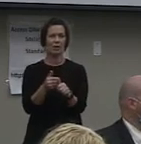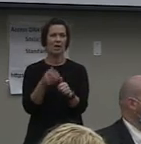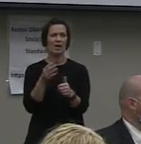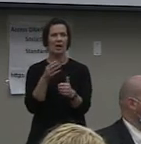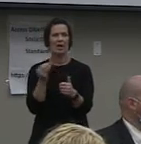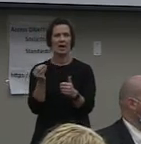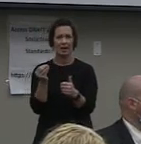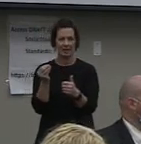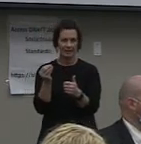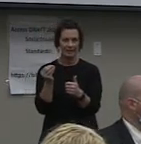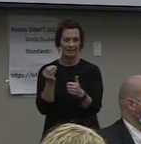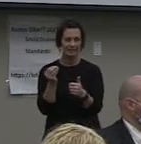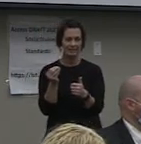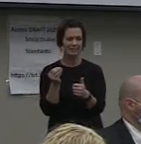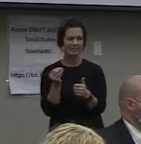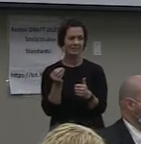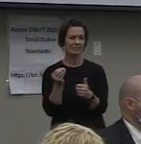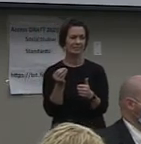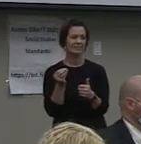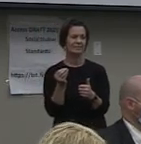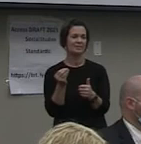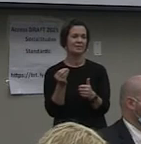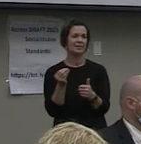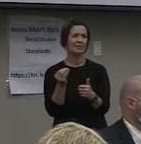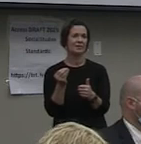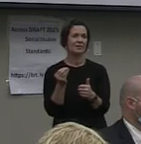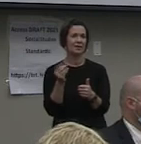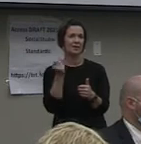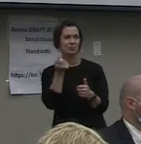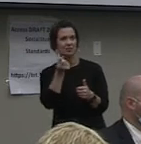barely discern the issues being discussed.